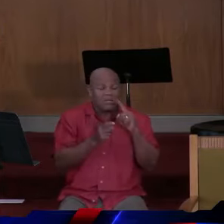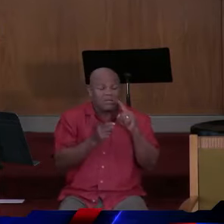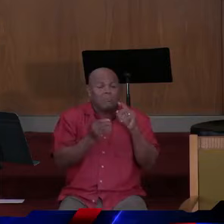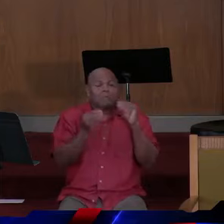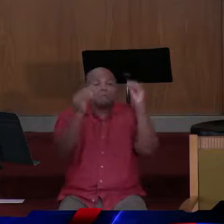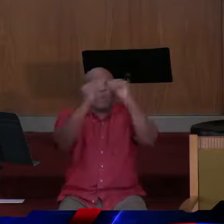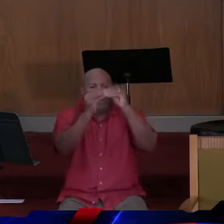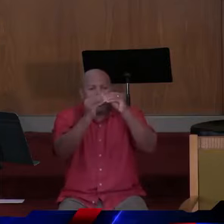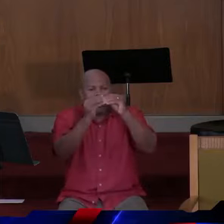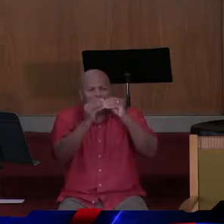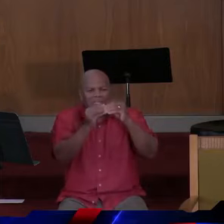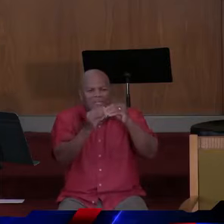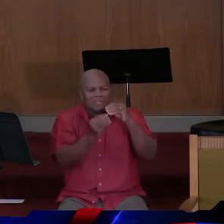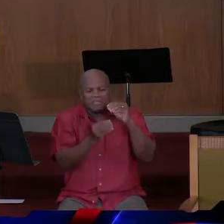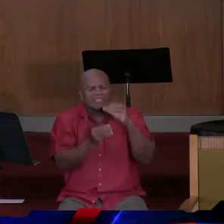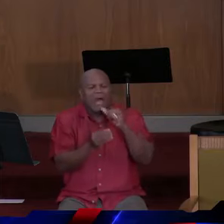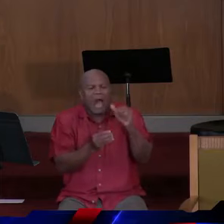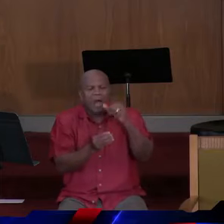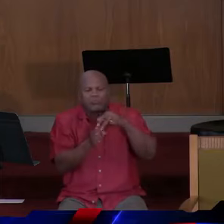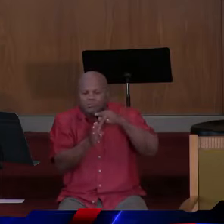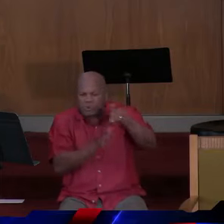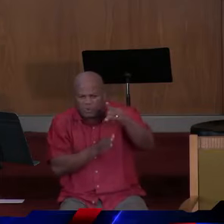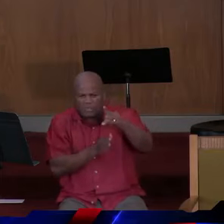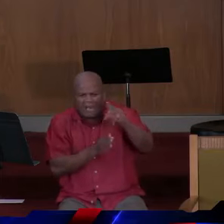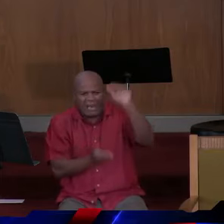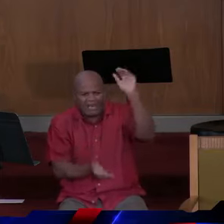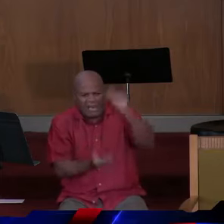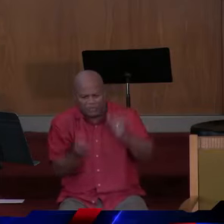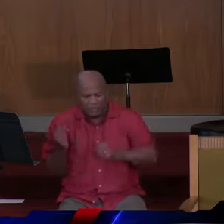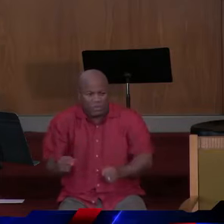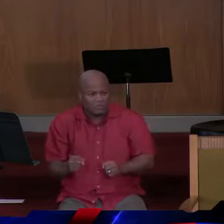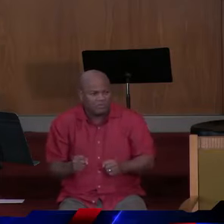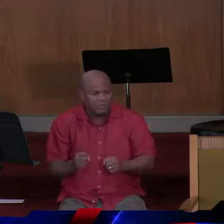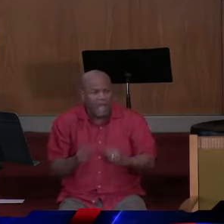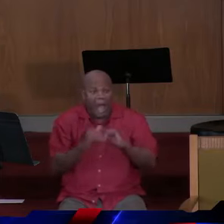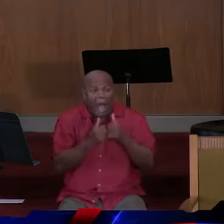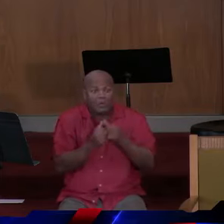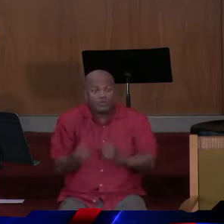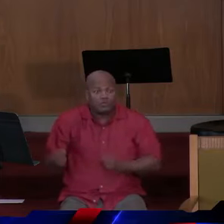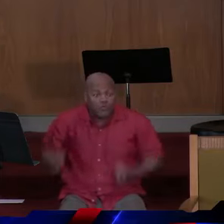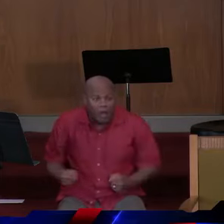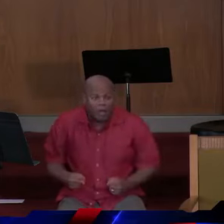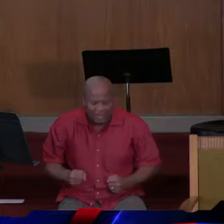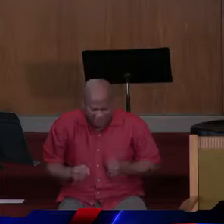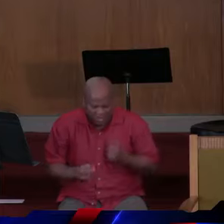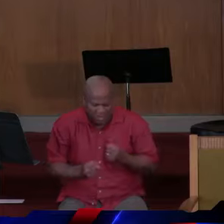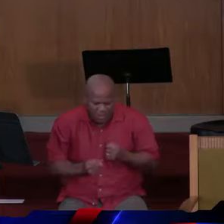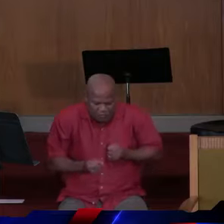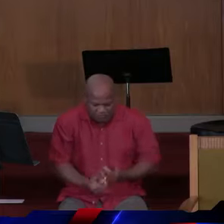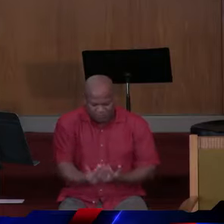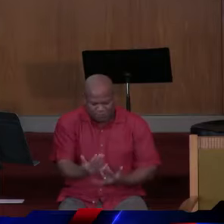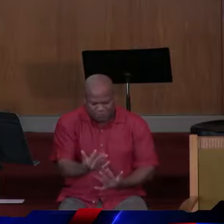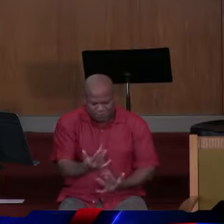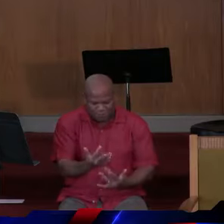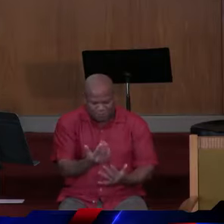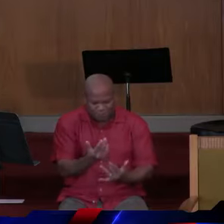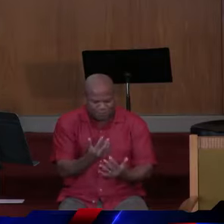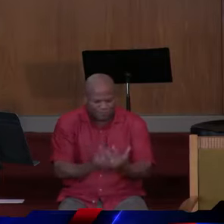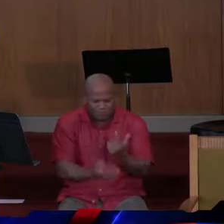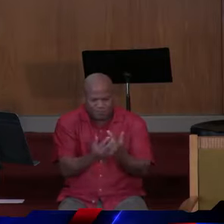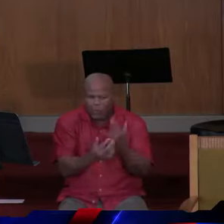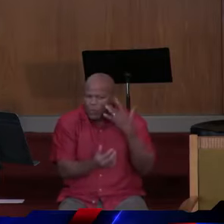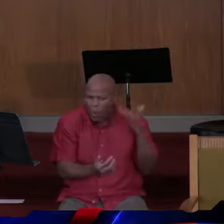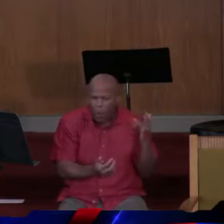is. Hey, come on, somebody. Now, how do you make it stronger? You got to heat it up. When you heat it up, whether it's gold, steel,